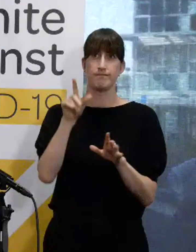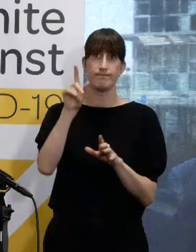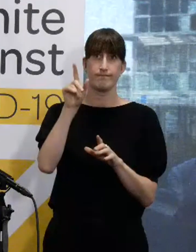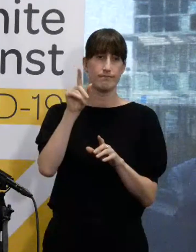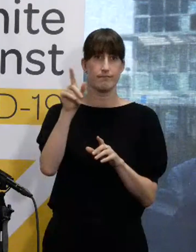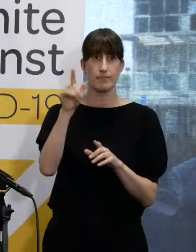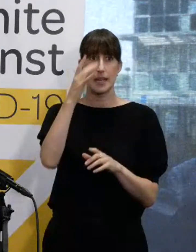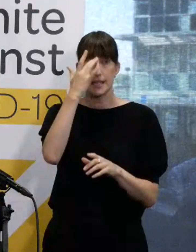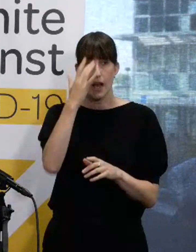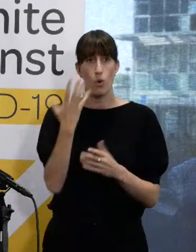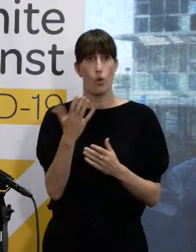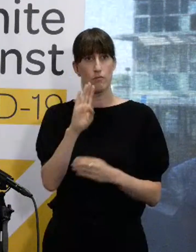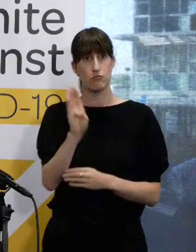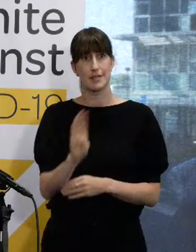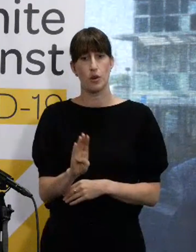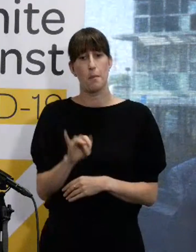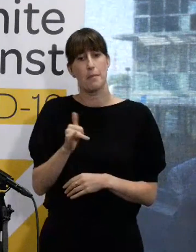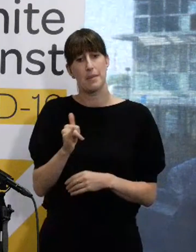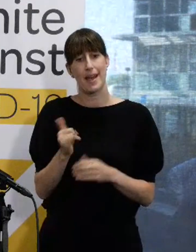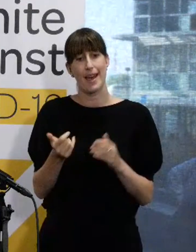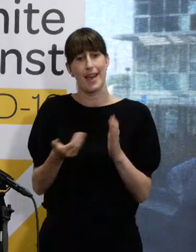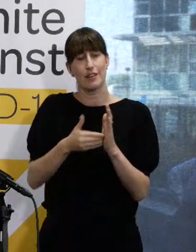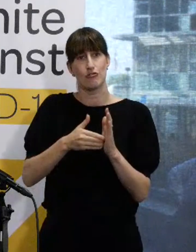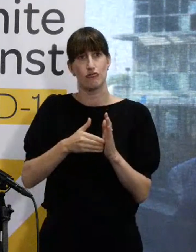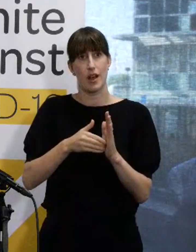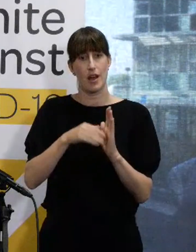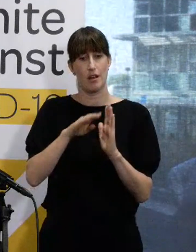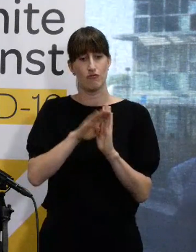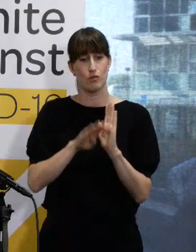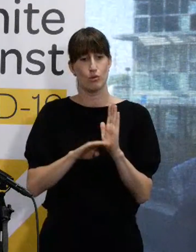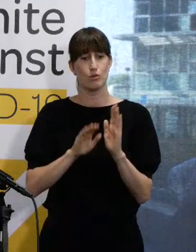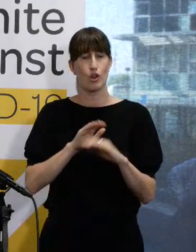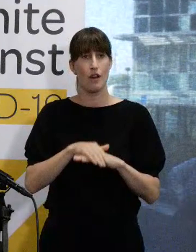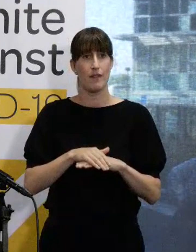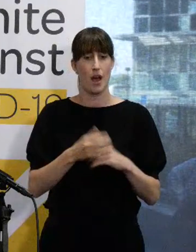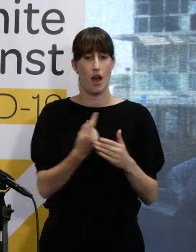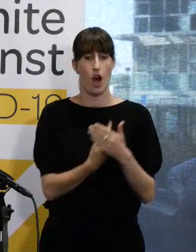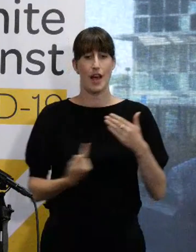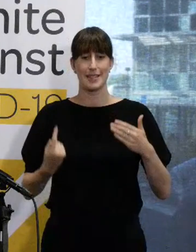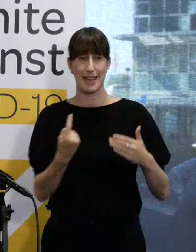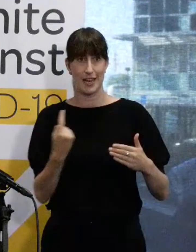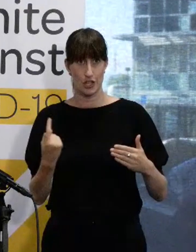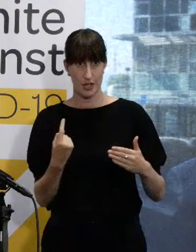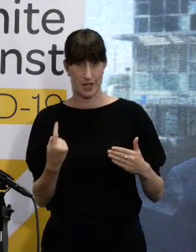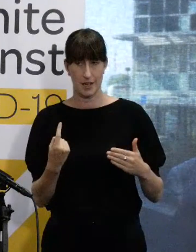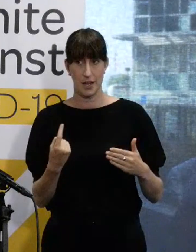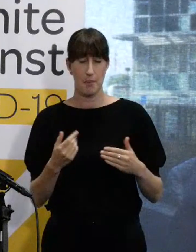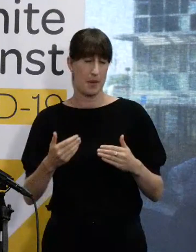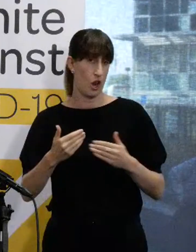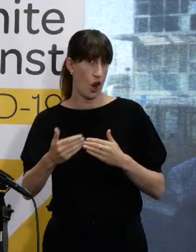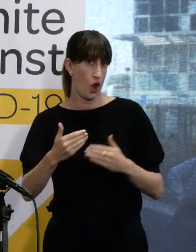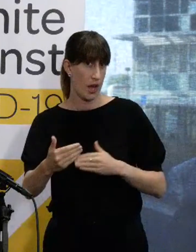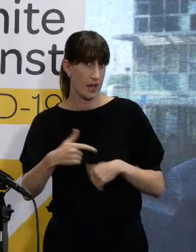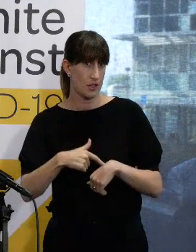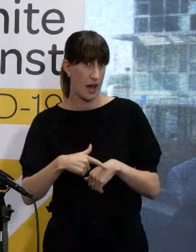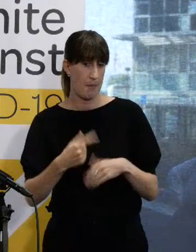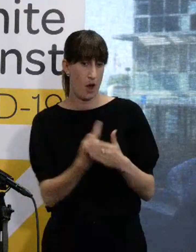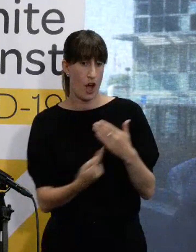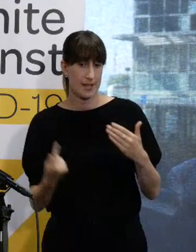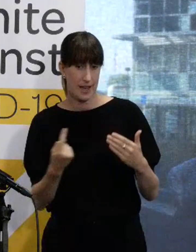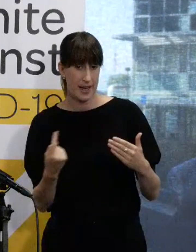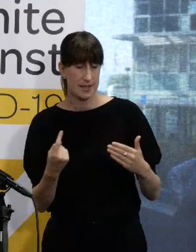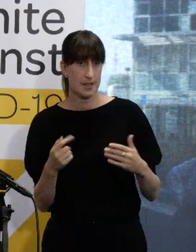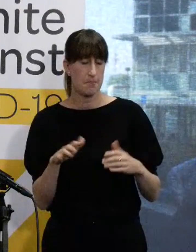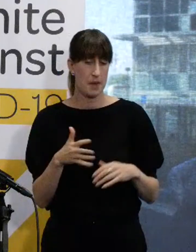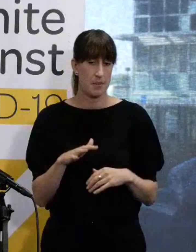on isolation while awaiting test results. So that could be a longer period, and there could be additional cohorting of them